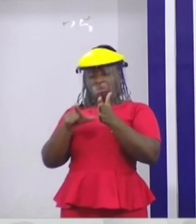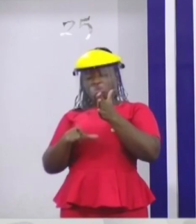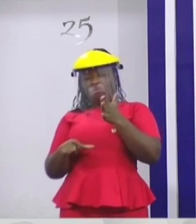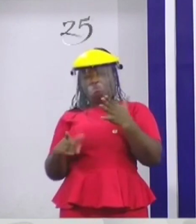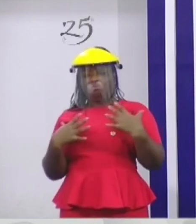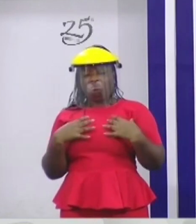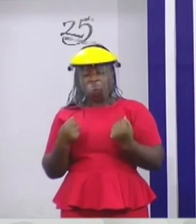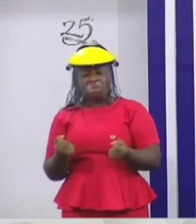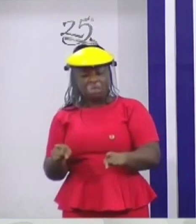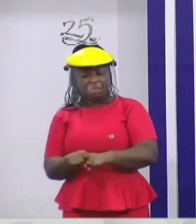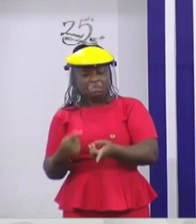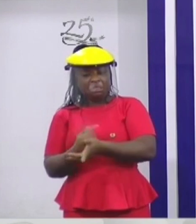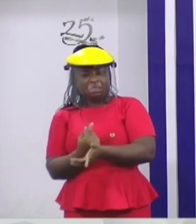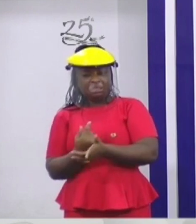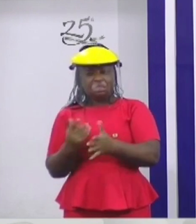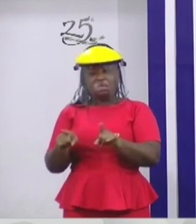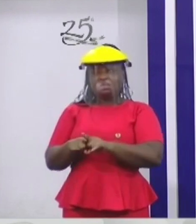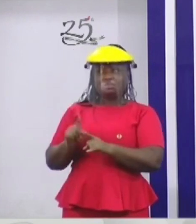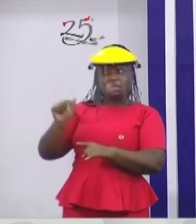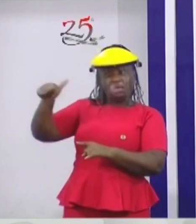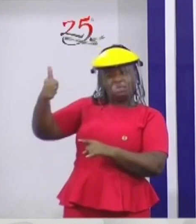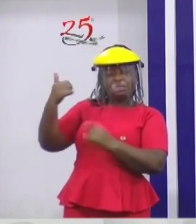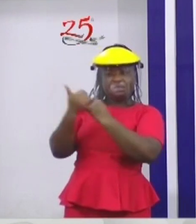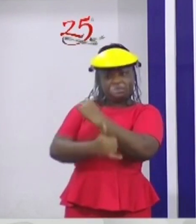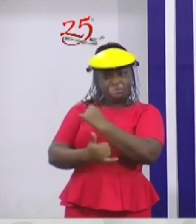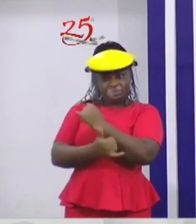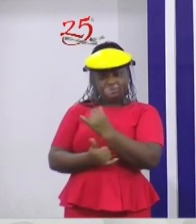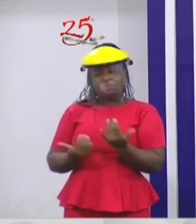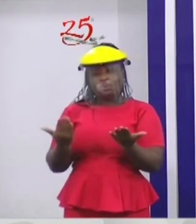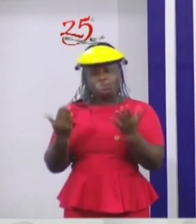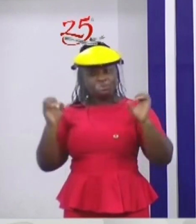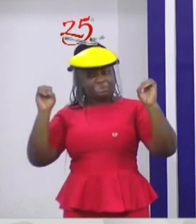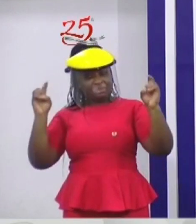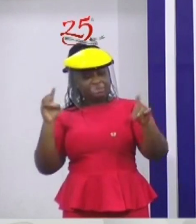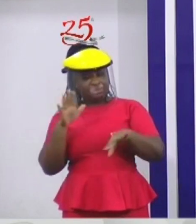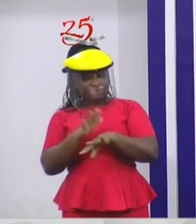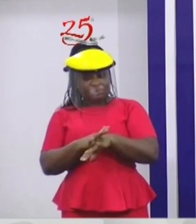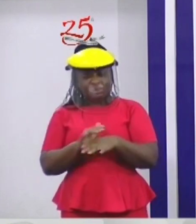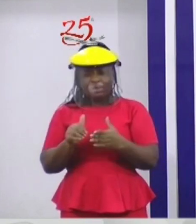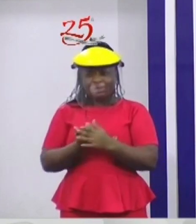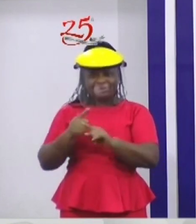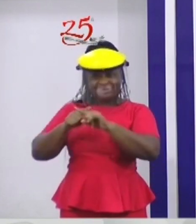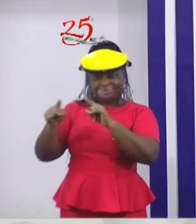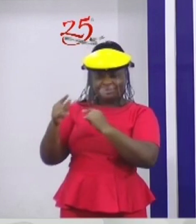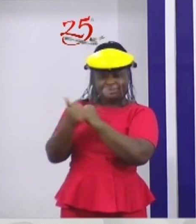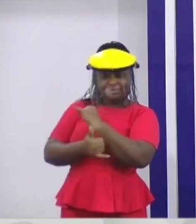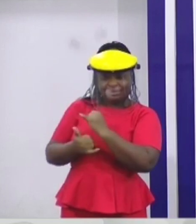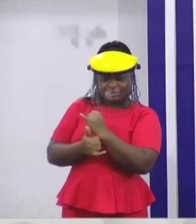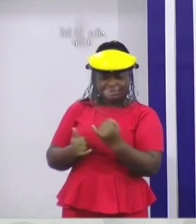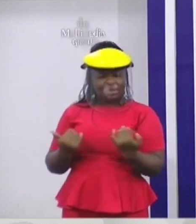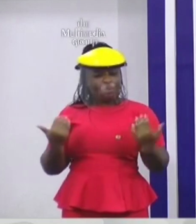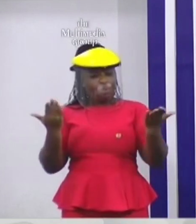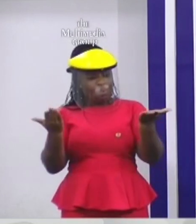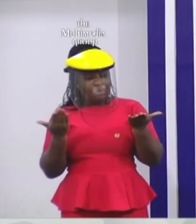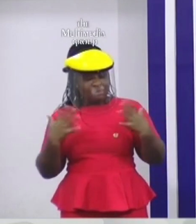recovery rate in Ghana as compared to other countries. And while at that, if you want to educate us on how different countries are arriving